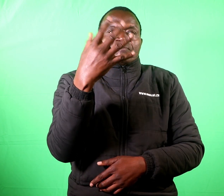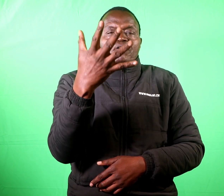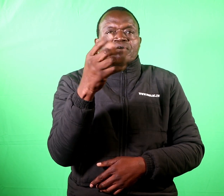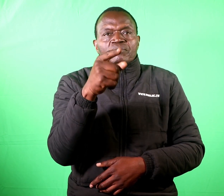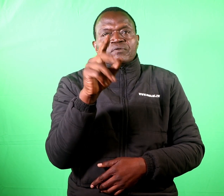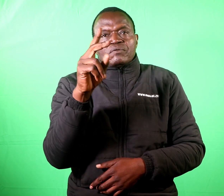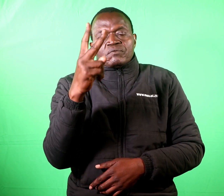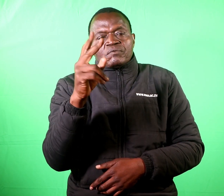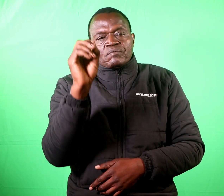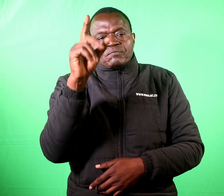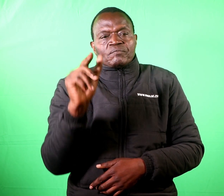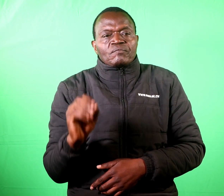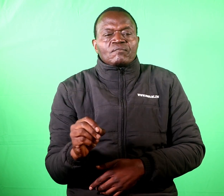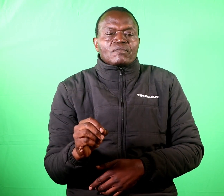35.2%, Midlands